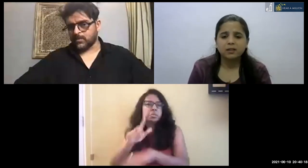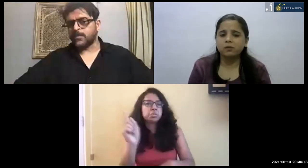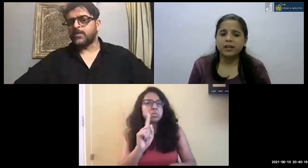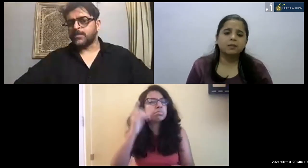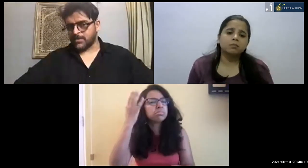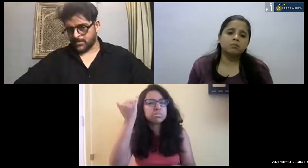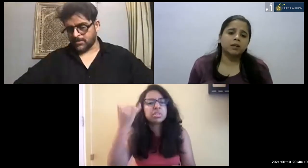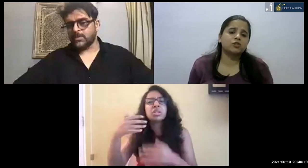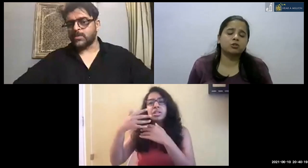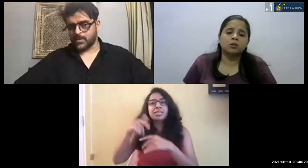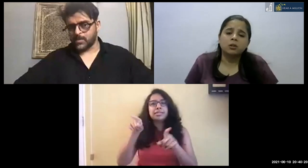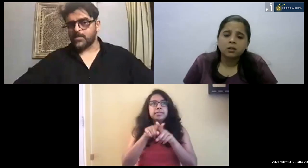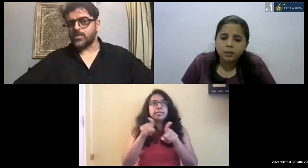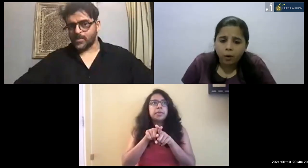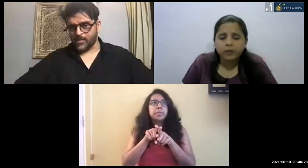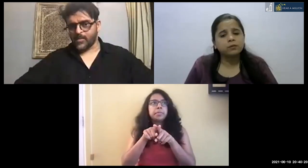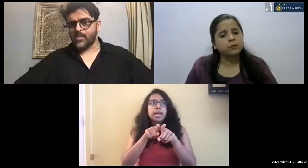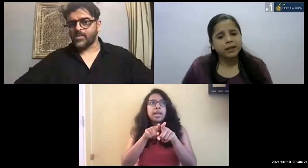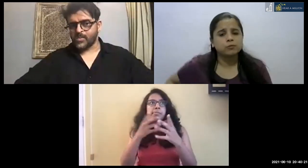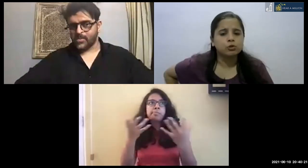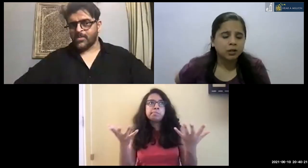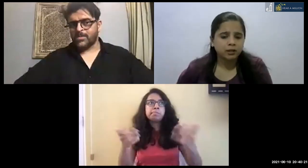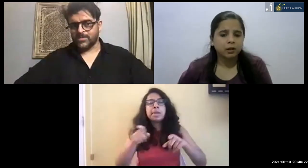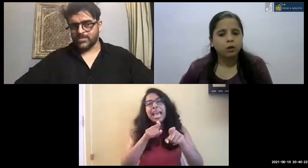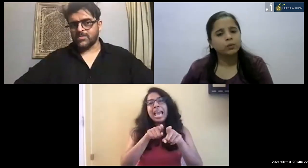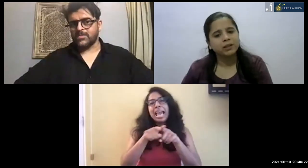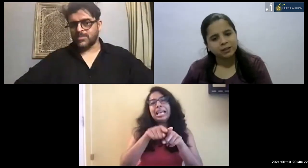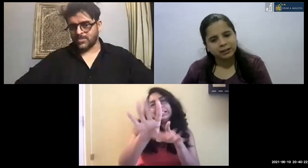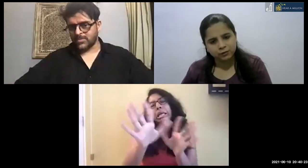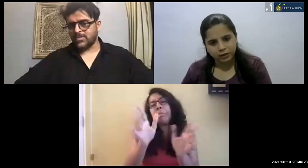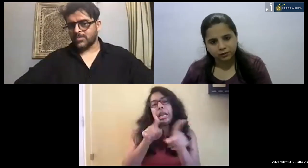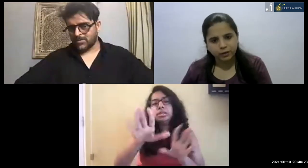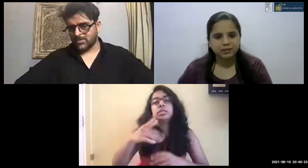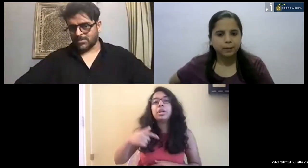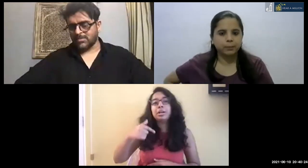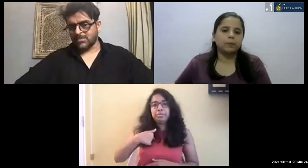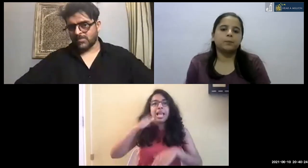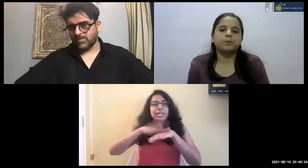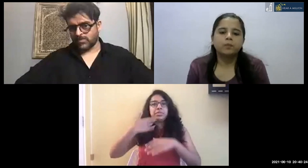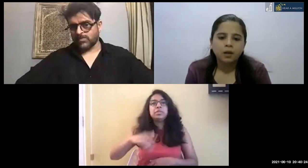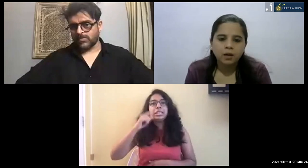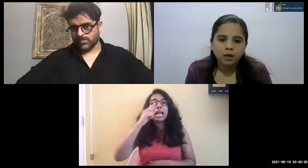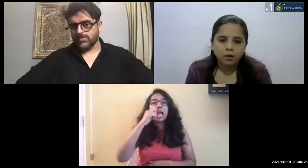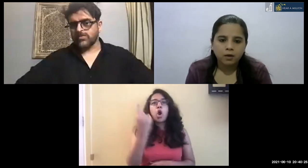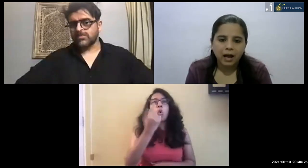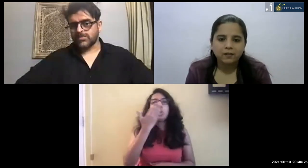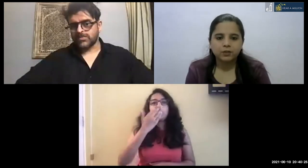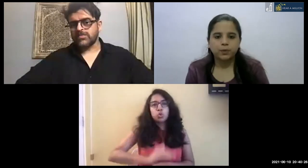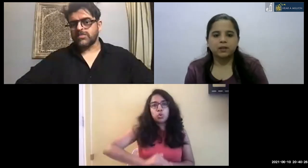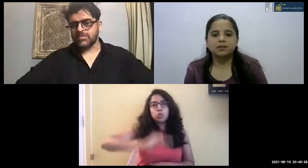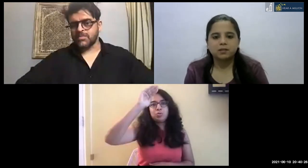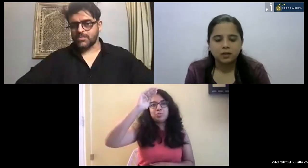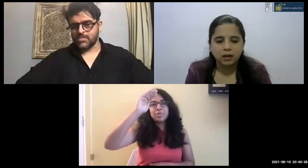it's very much important for them to learn along with the other deaf students. For example, I